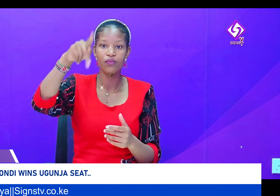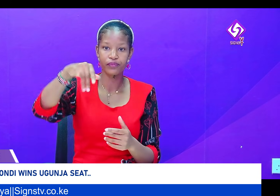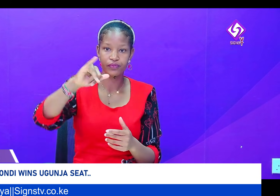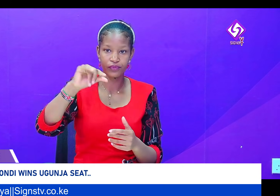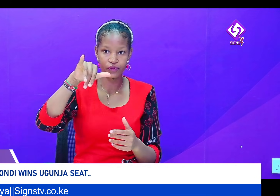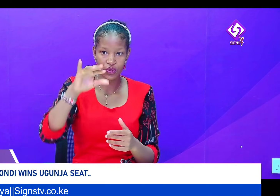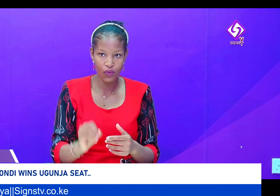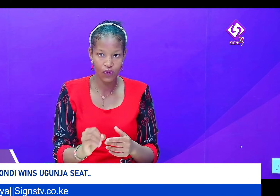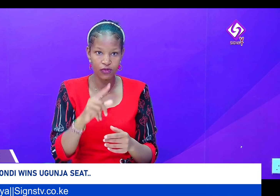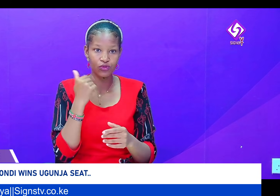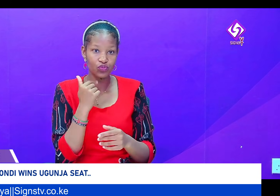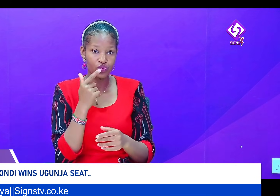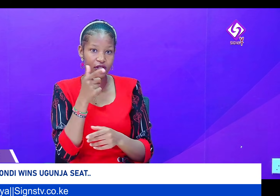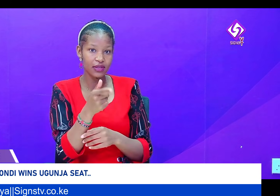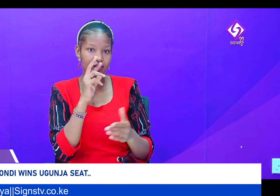cabinet.